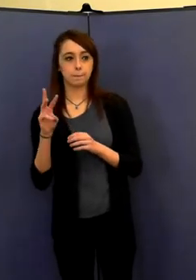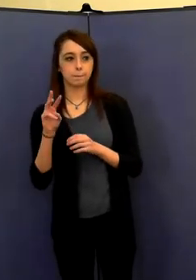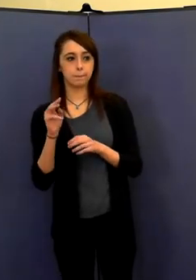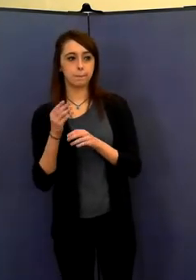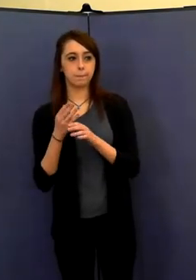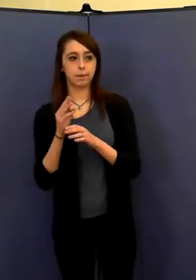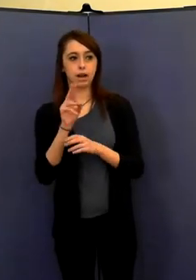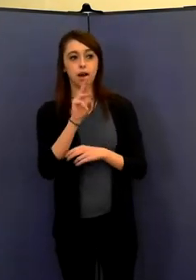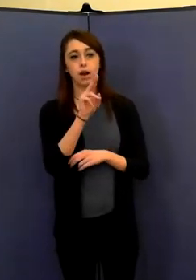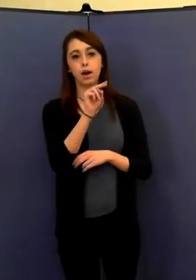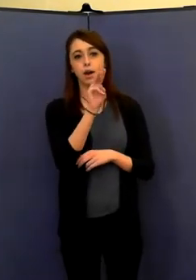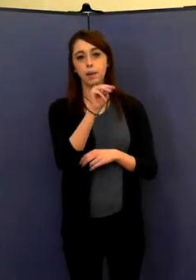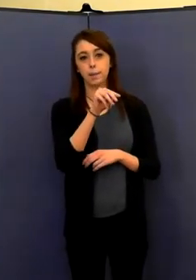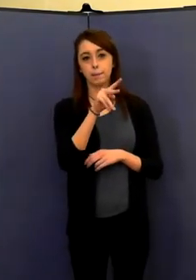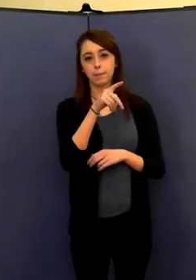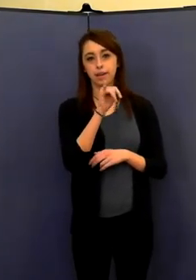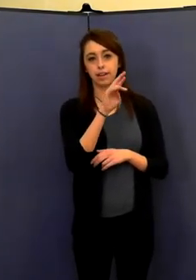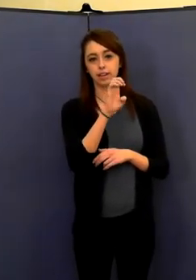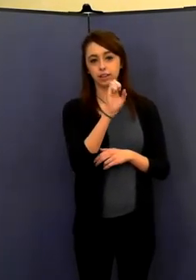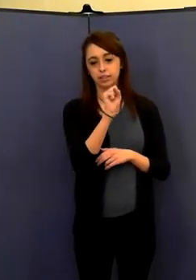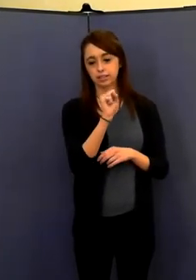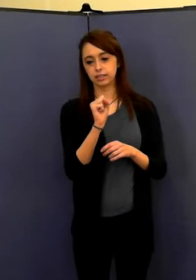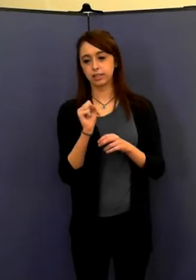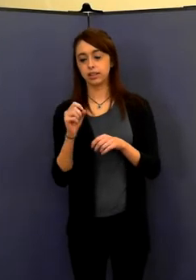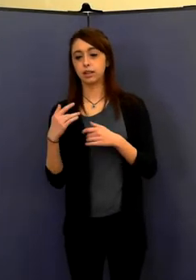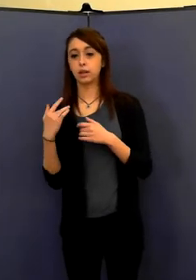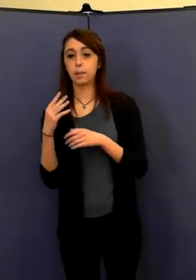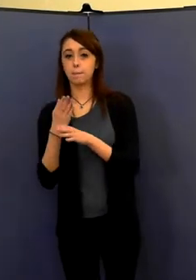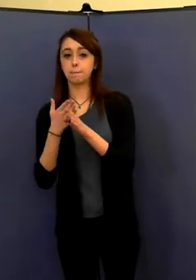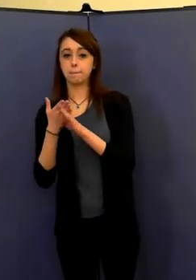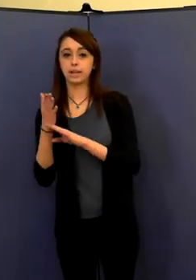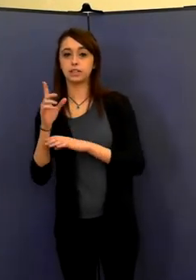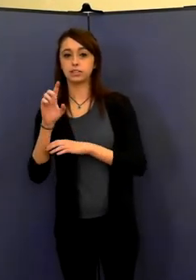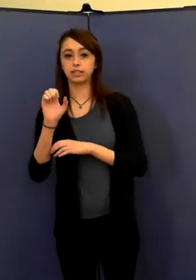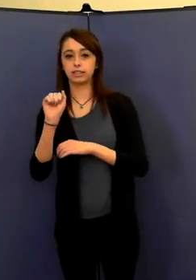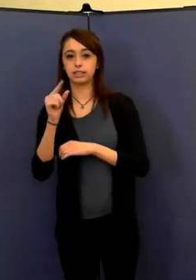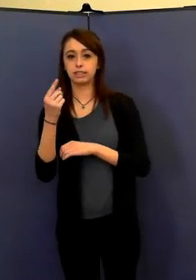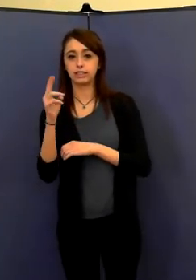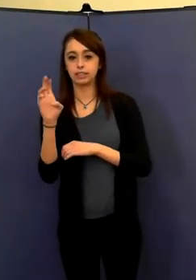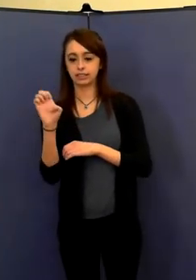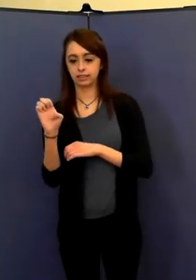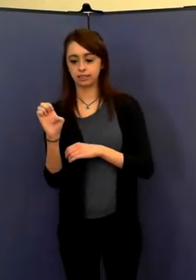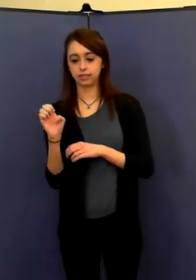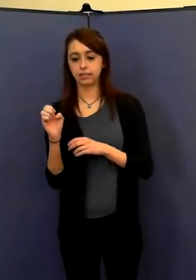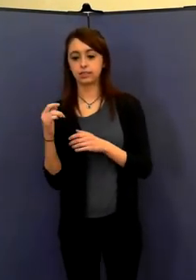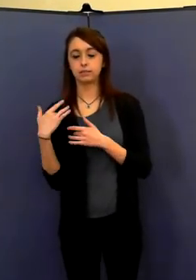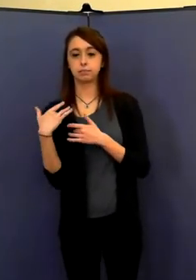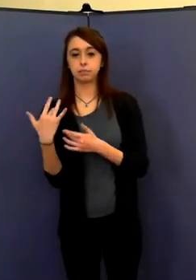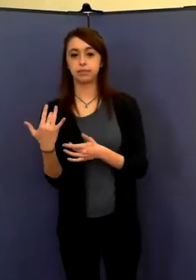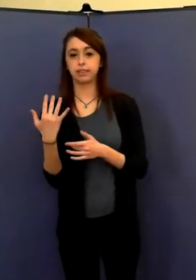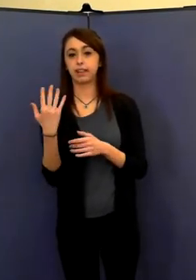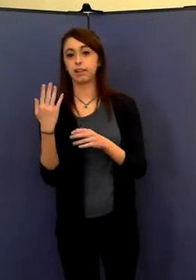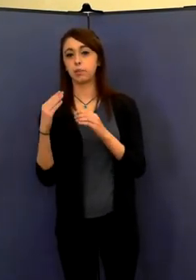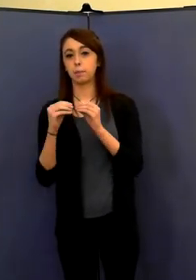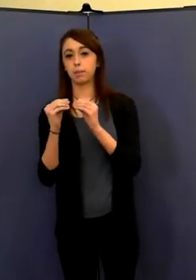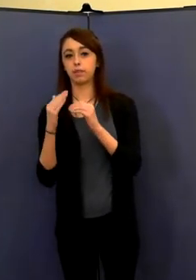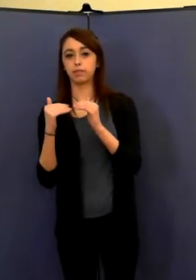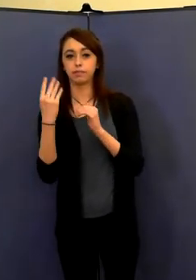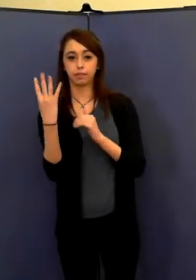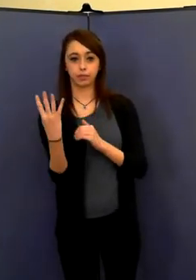always coaches for both teams. There are various types of coaches, either for hitting or a fielding coach.